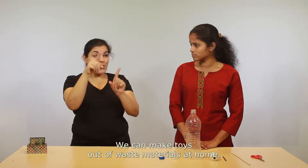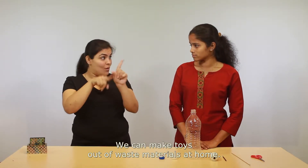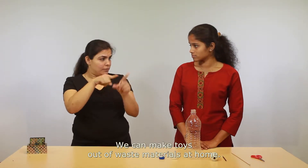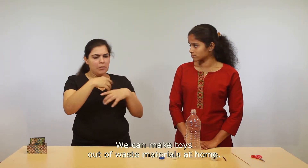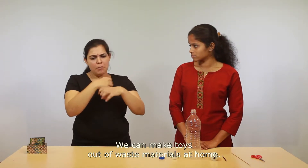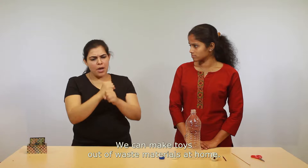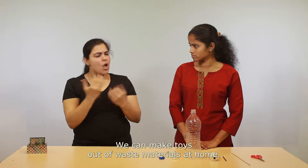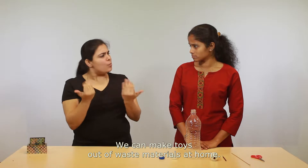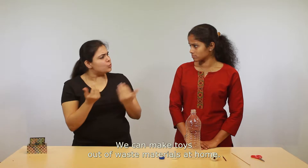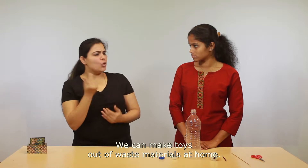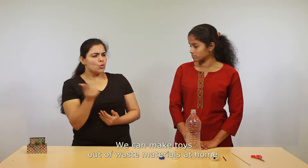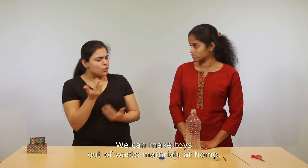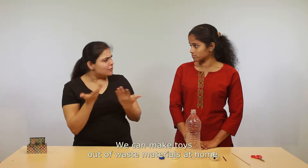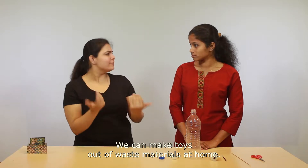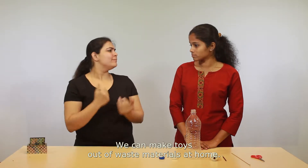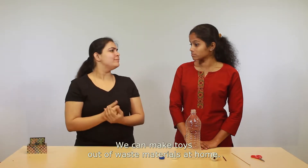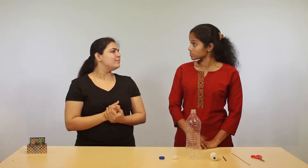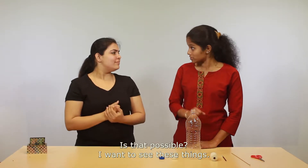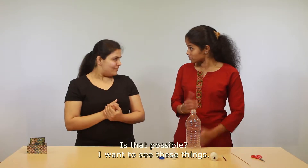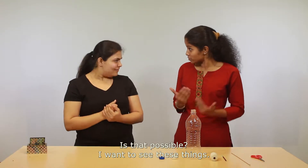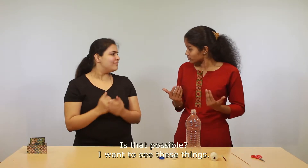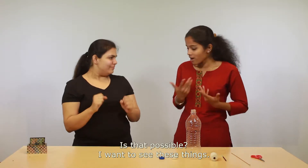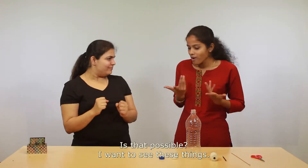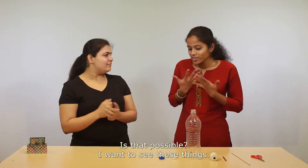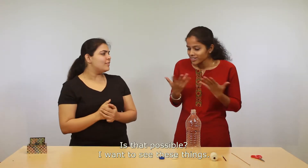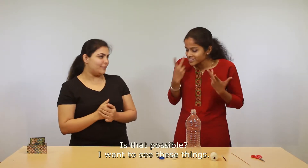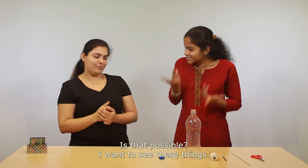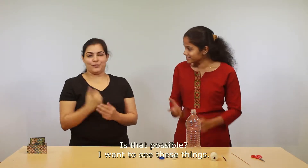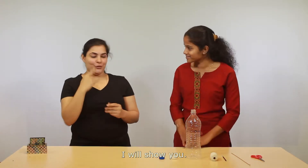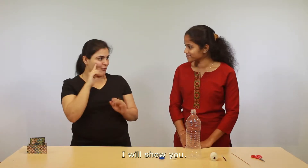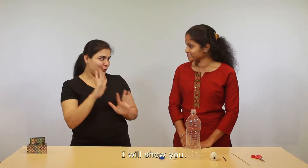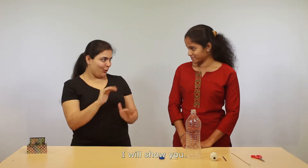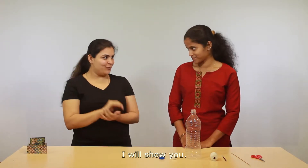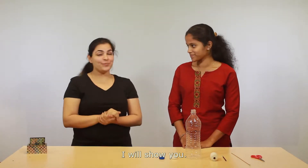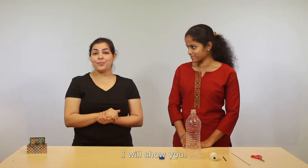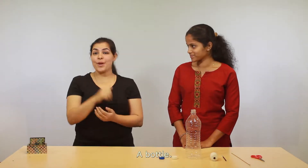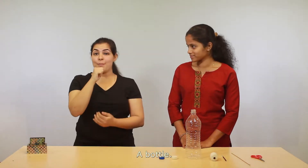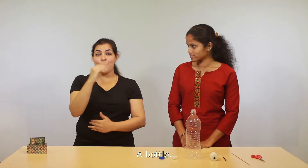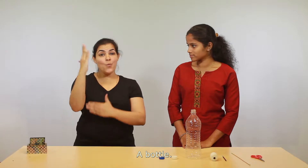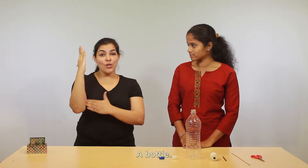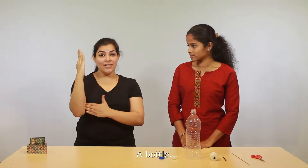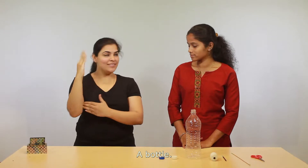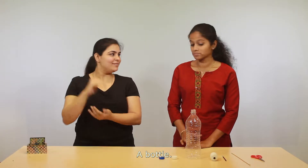is that possible I want to see these things a bottle